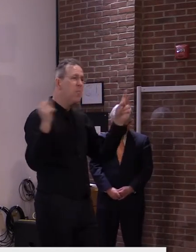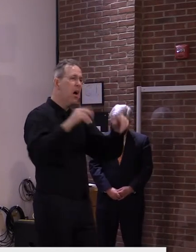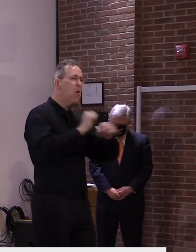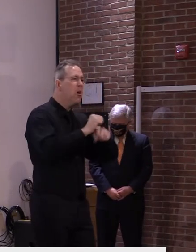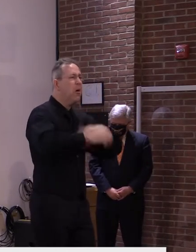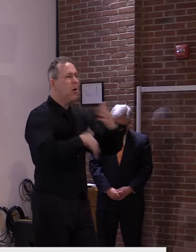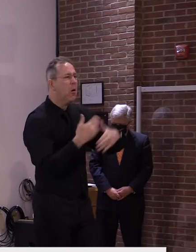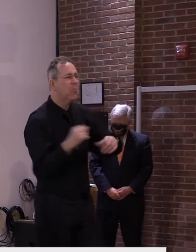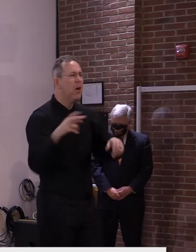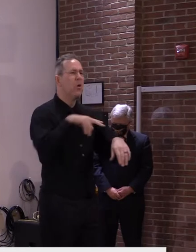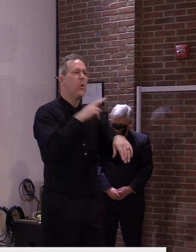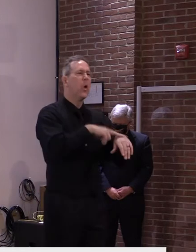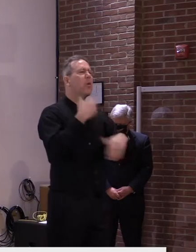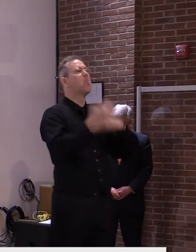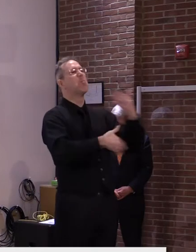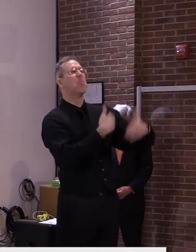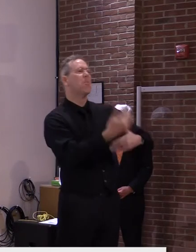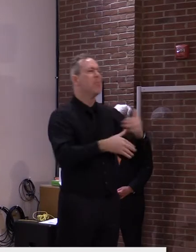and move on.